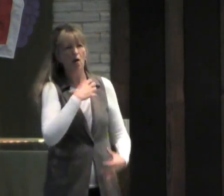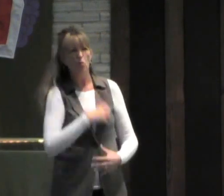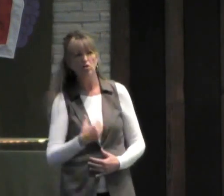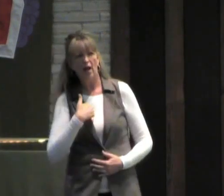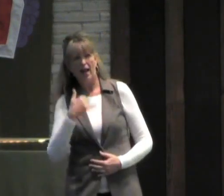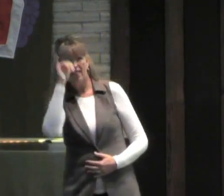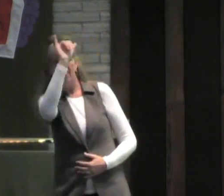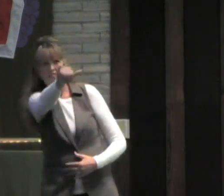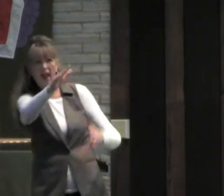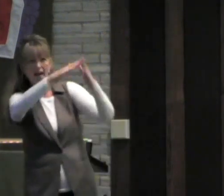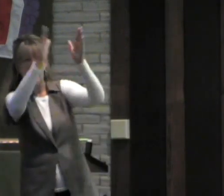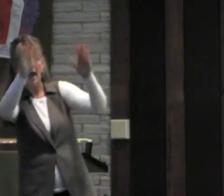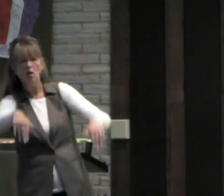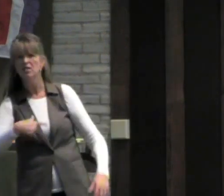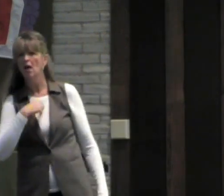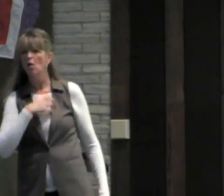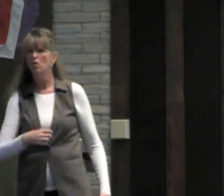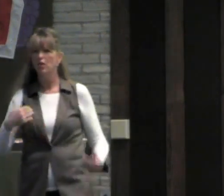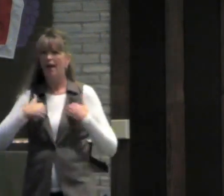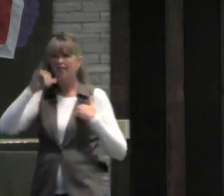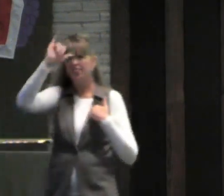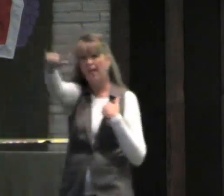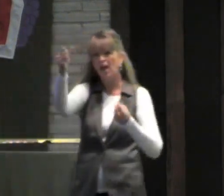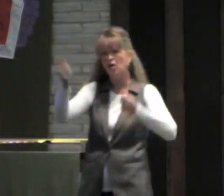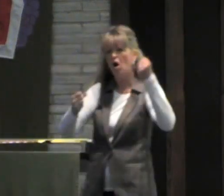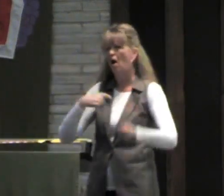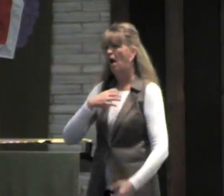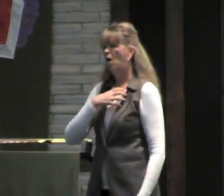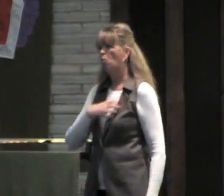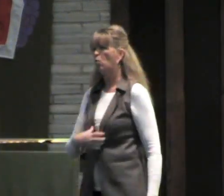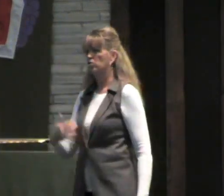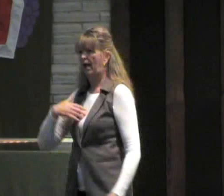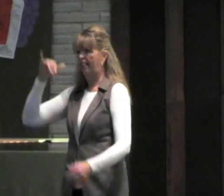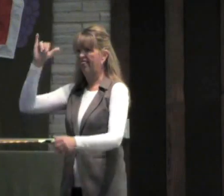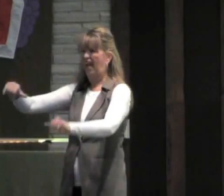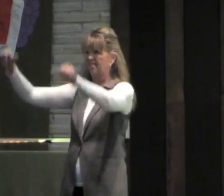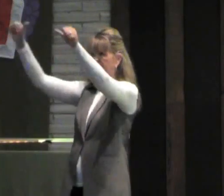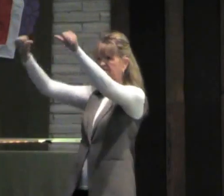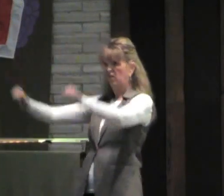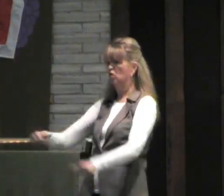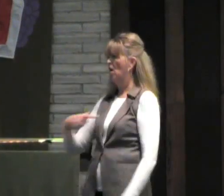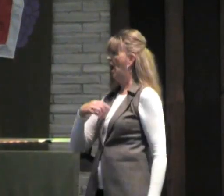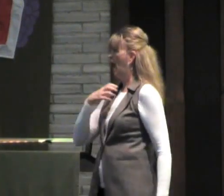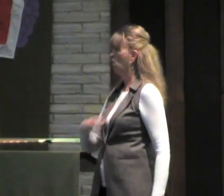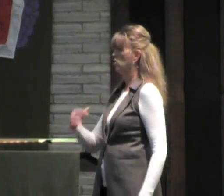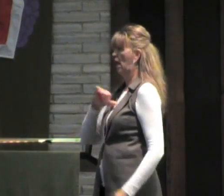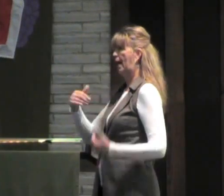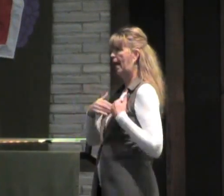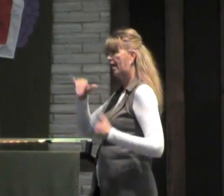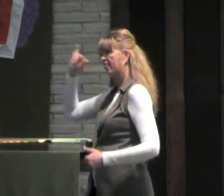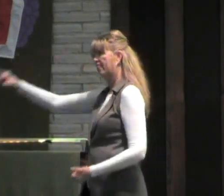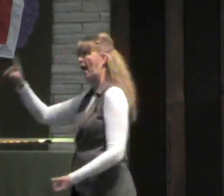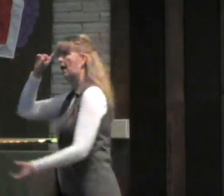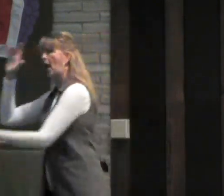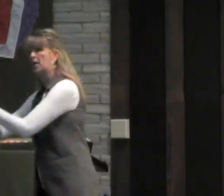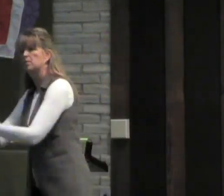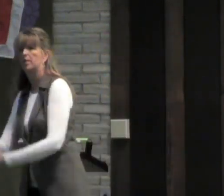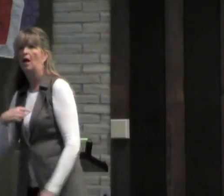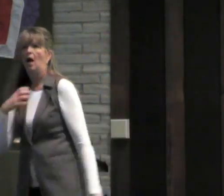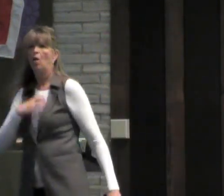that," or "I wish I had that house," or "I wish I had that car," that, you know, whatever, all these different